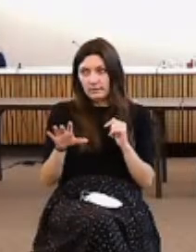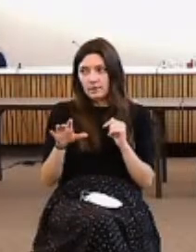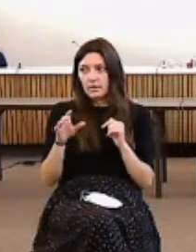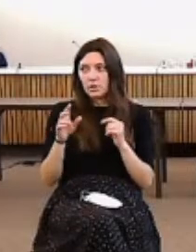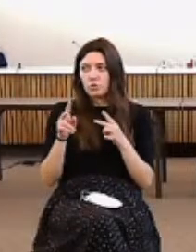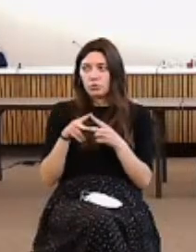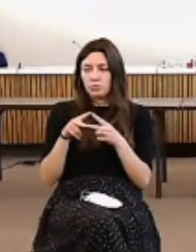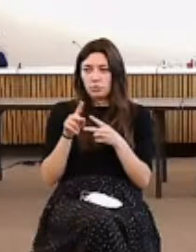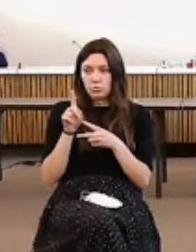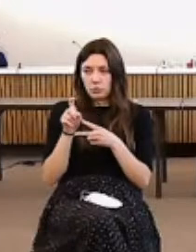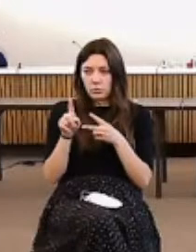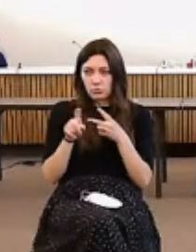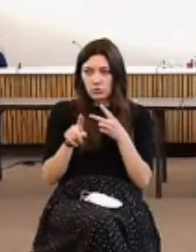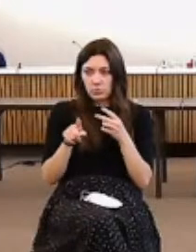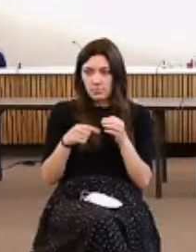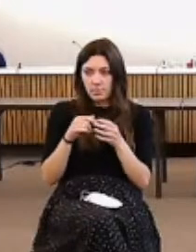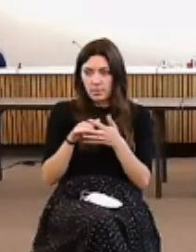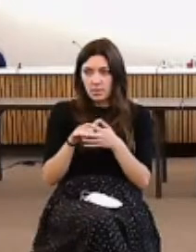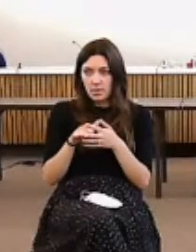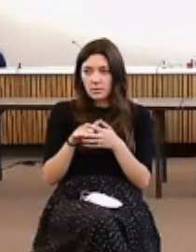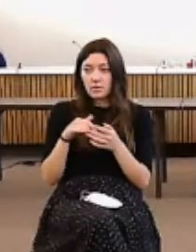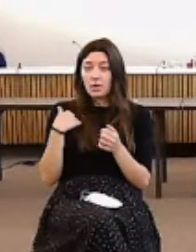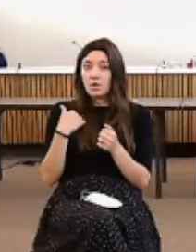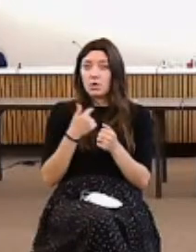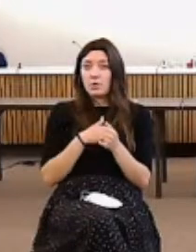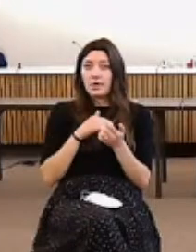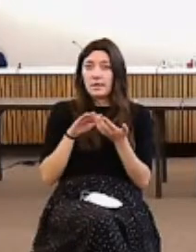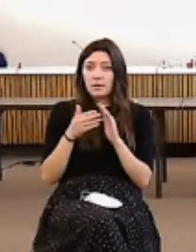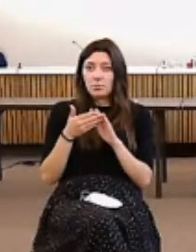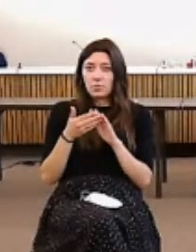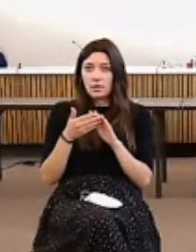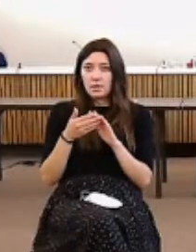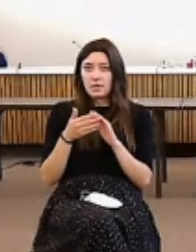have one thing, us neighbors were very